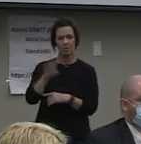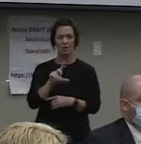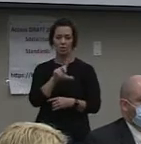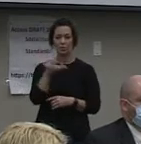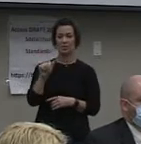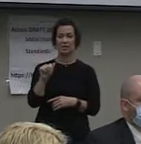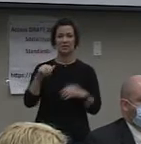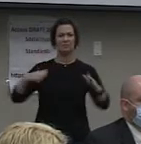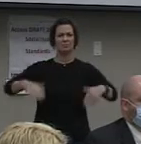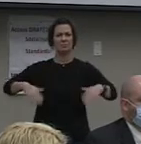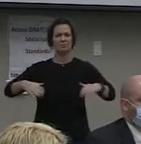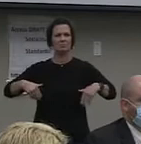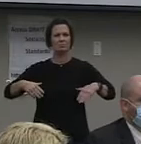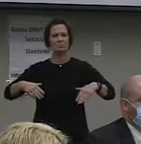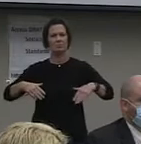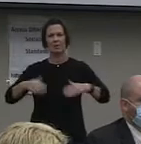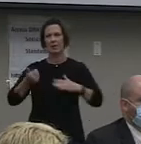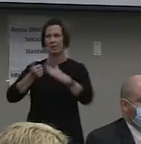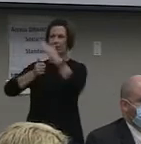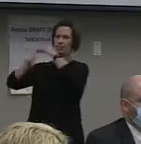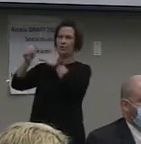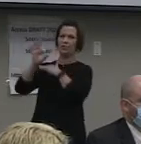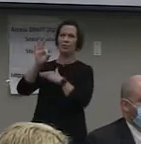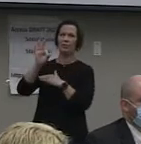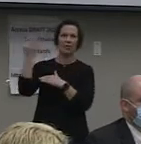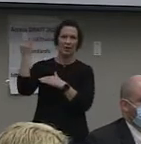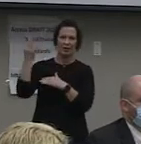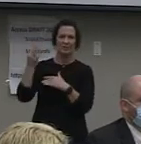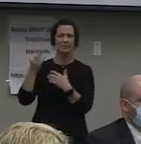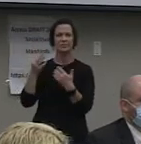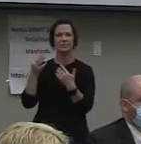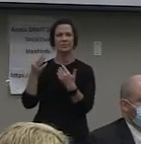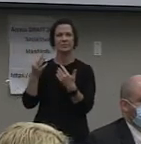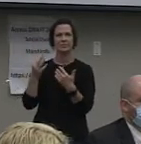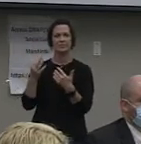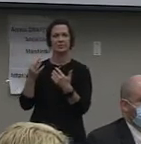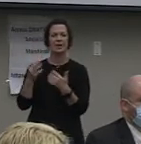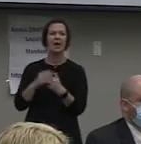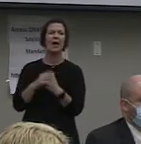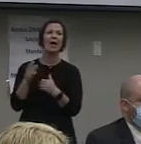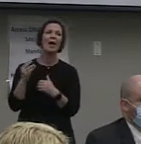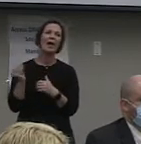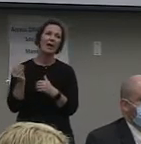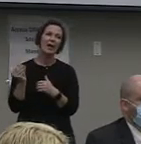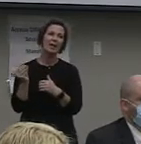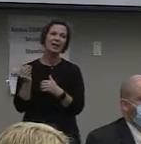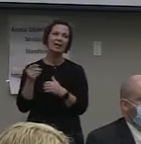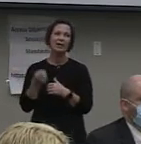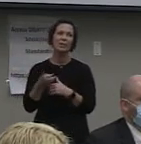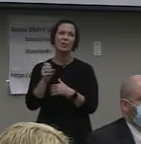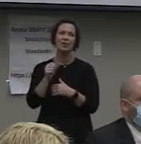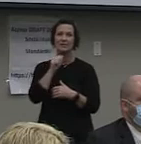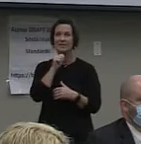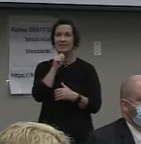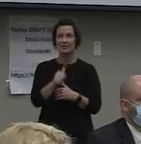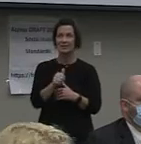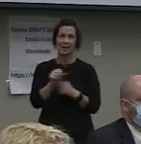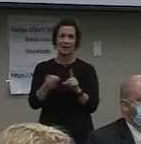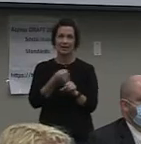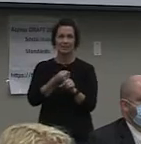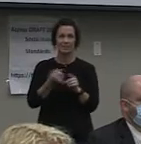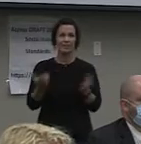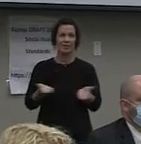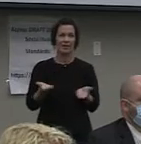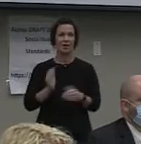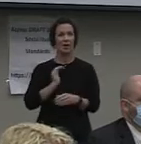Louisiana had not been under France in many, many years at that time. And it was never in effect here. Our law here